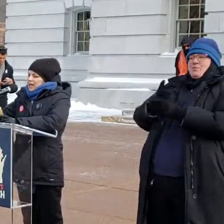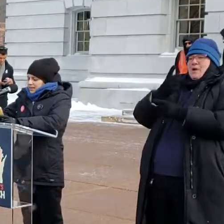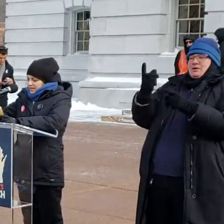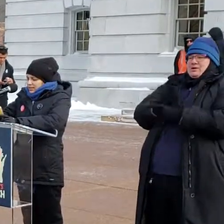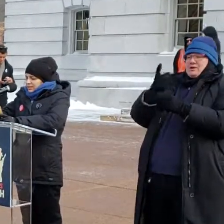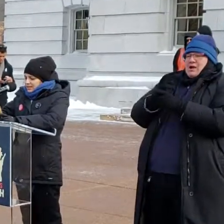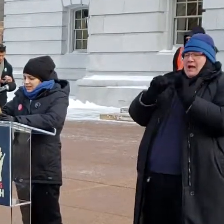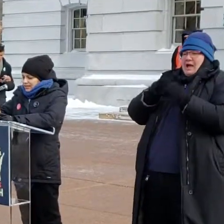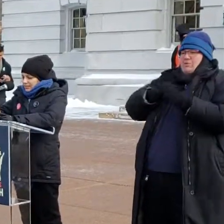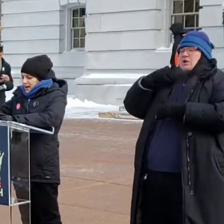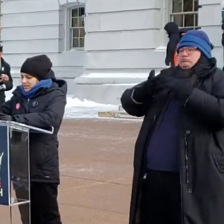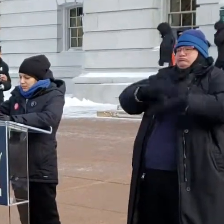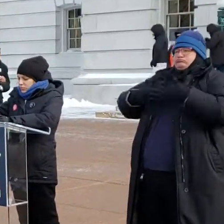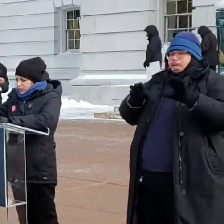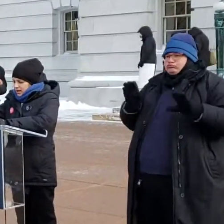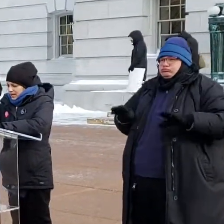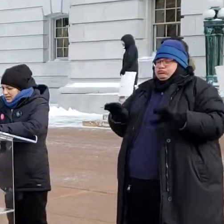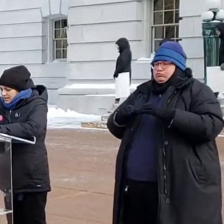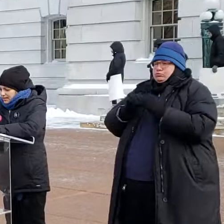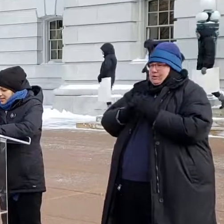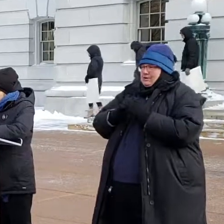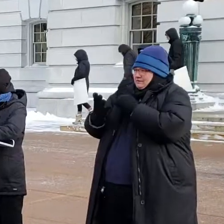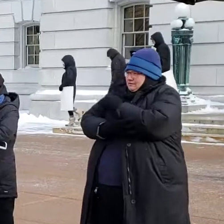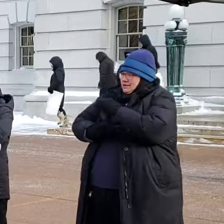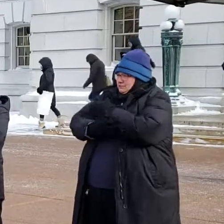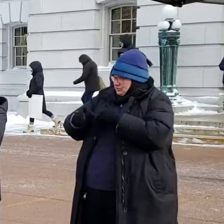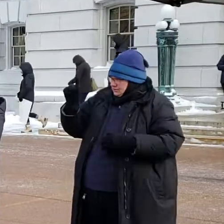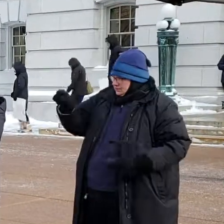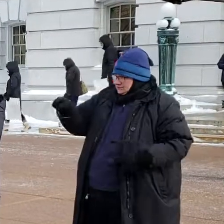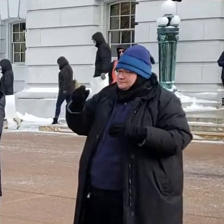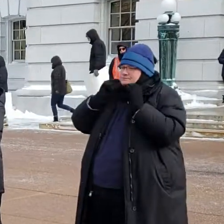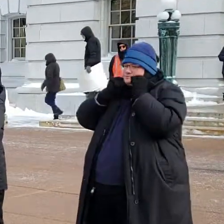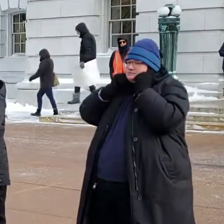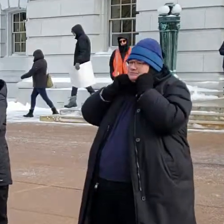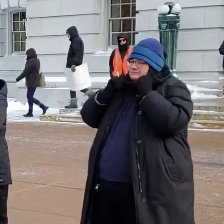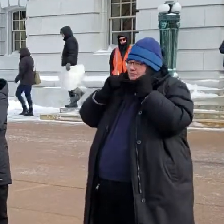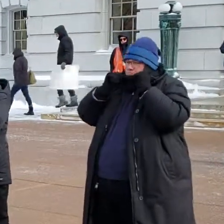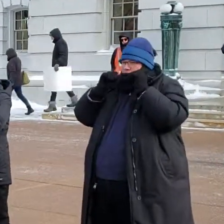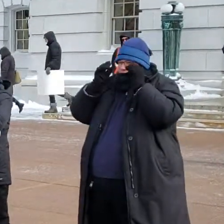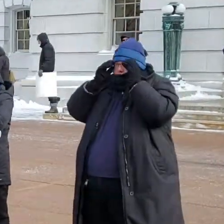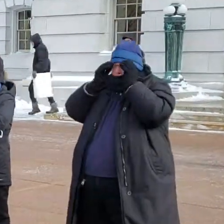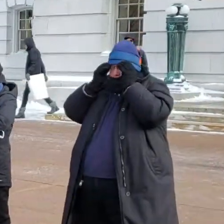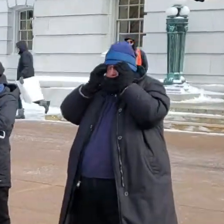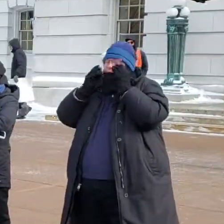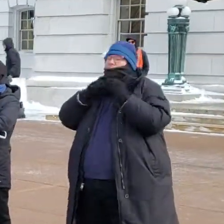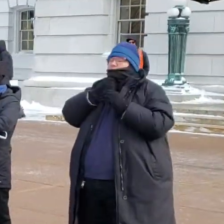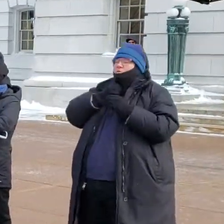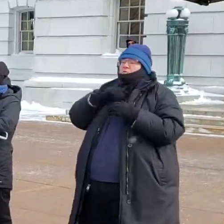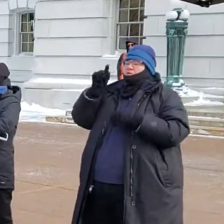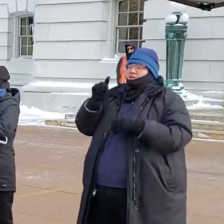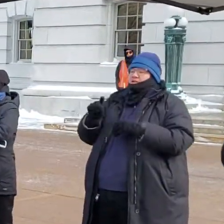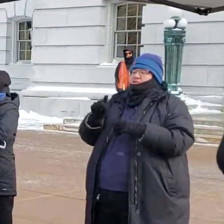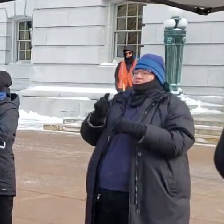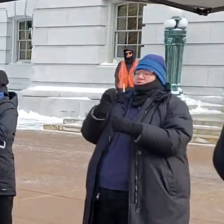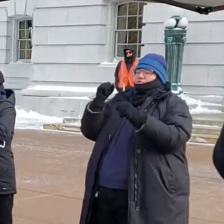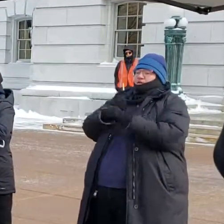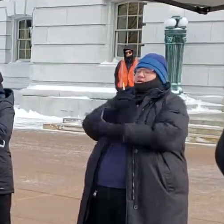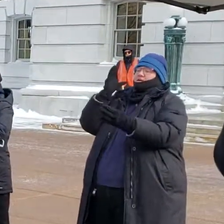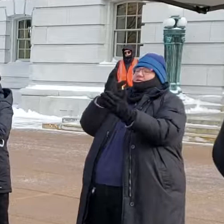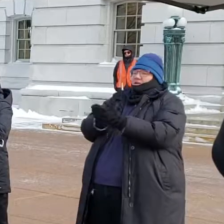We must make this a consistent mass movement against the entire establishment, against rape culture,